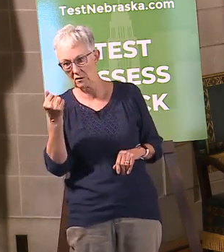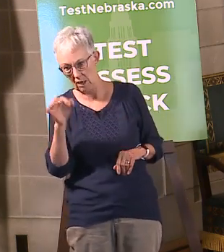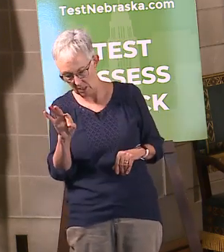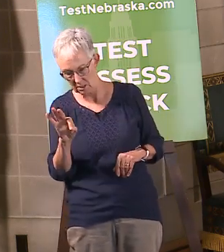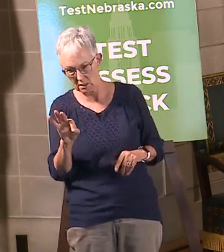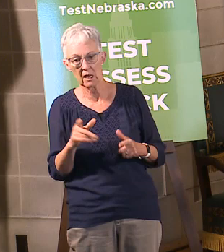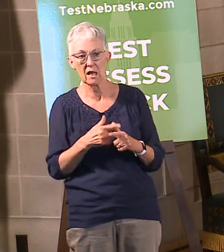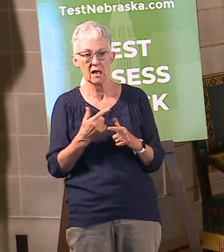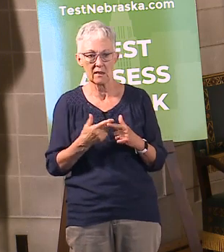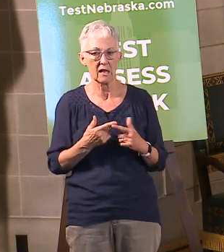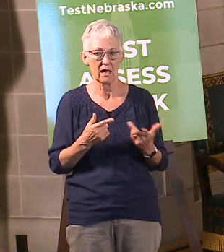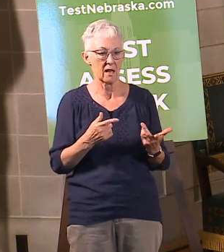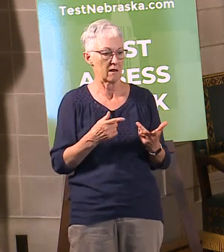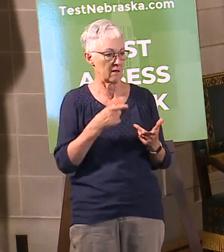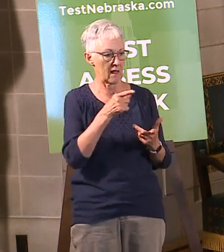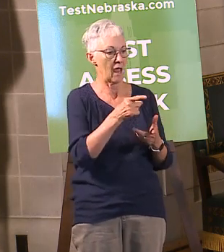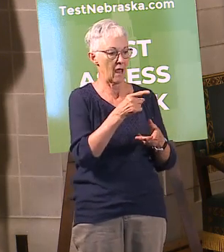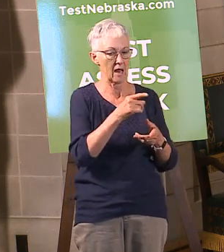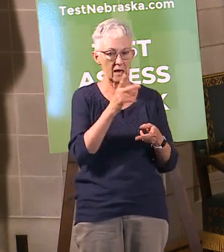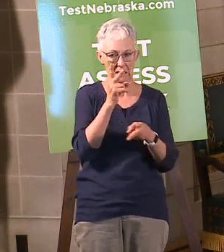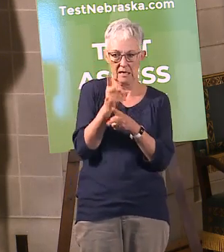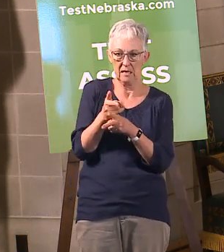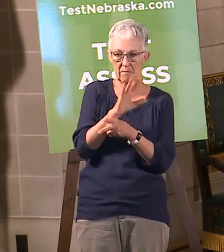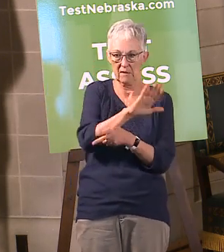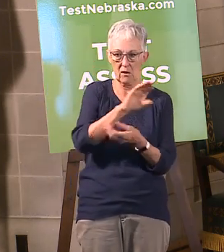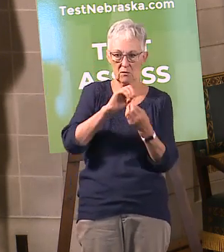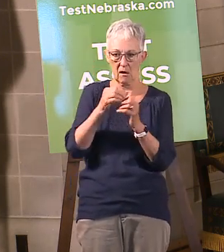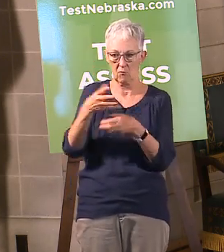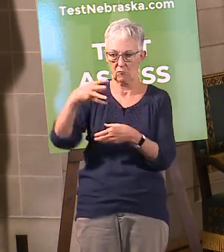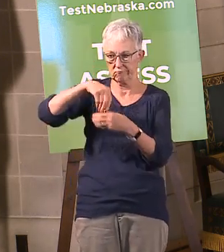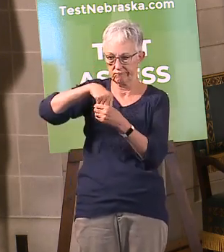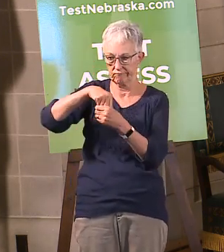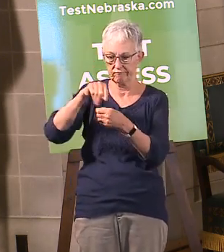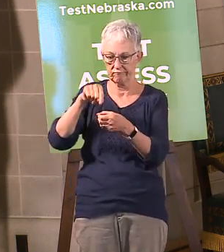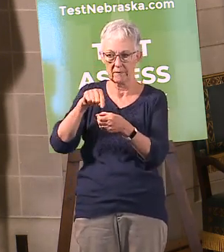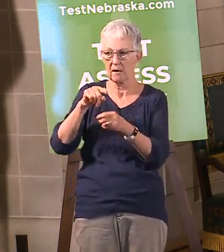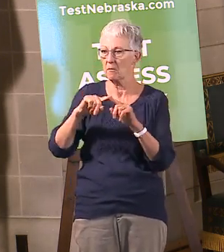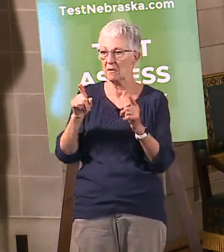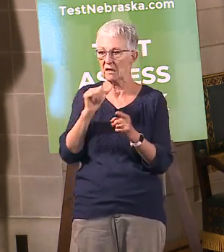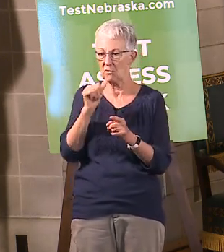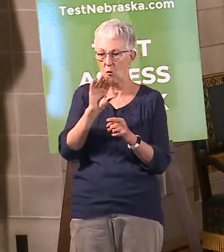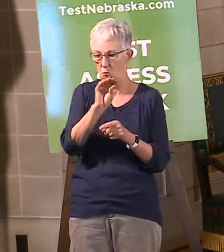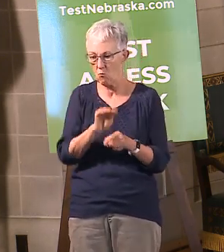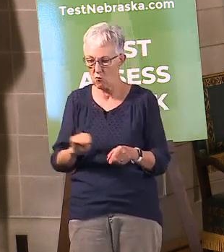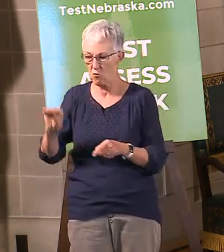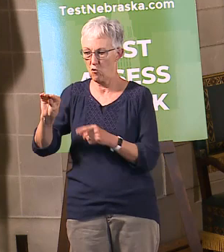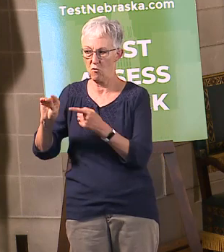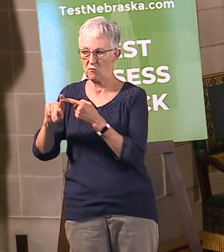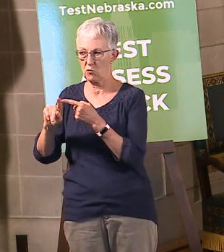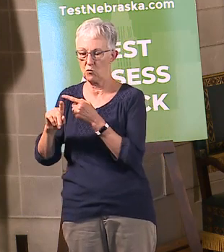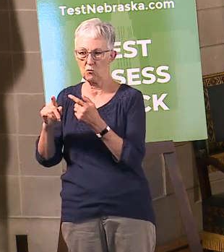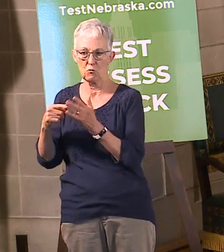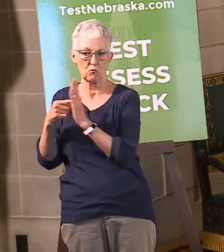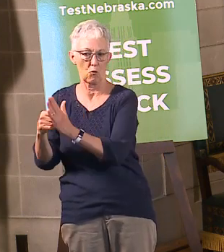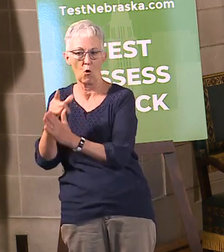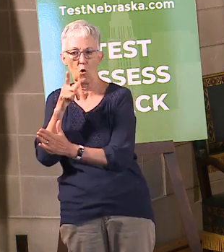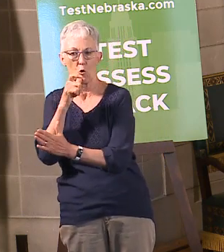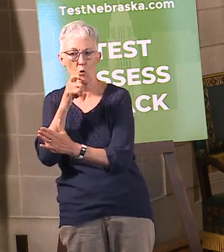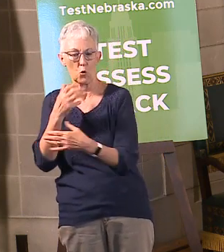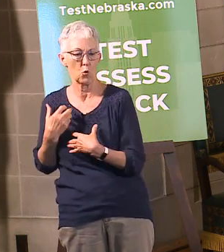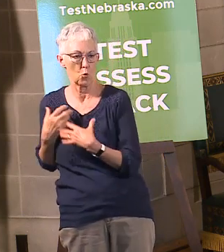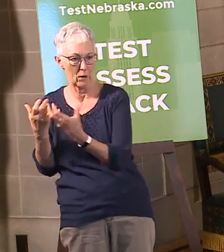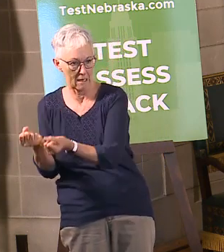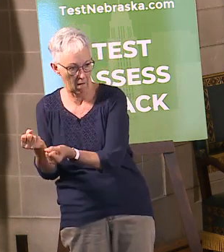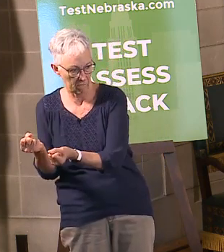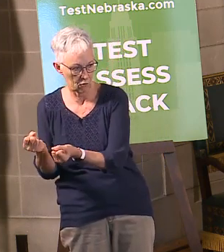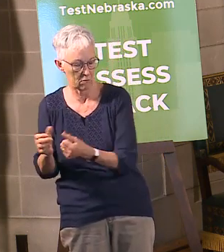doing that. But it is on a public health department basis. And there's no information on the number of